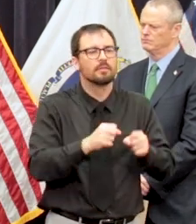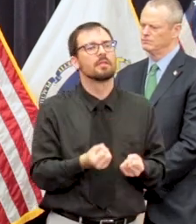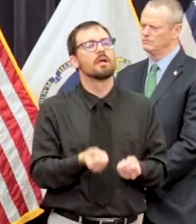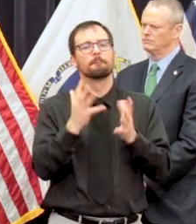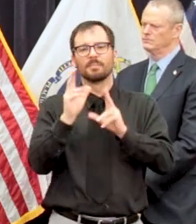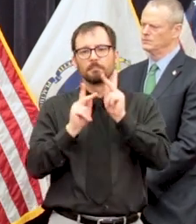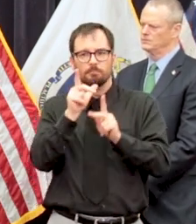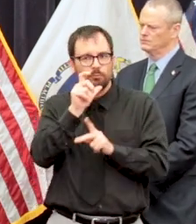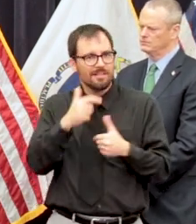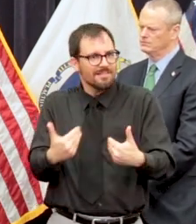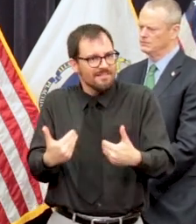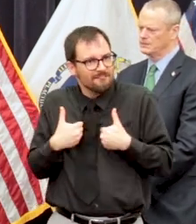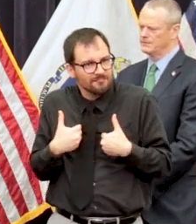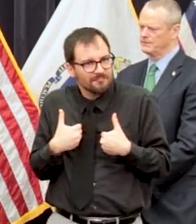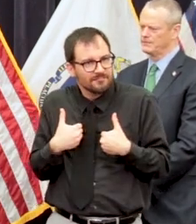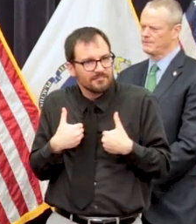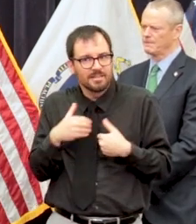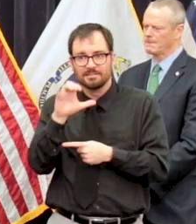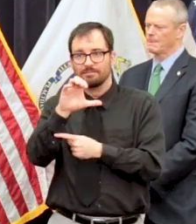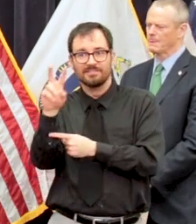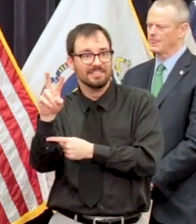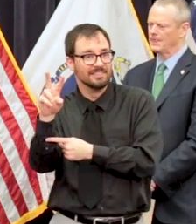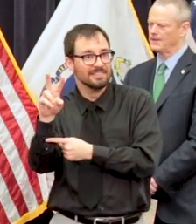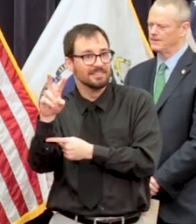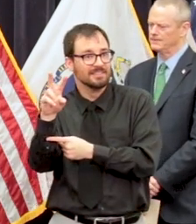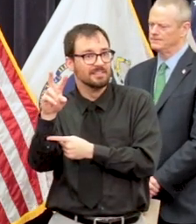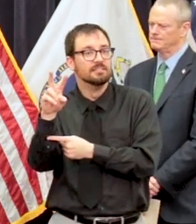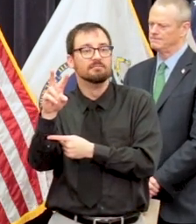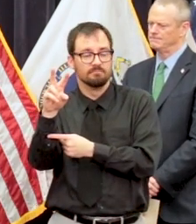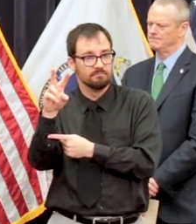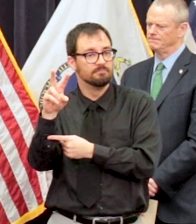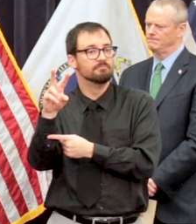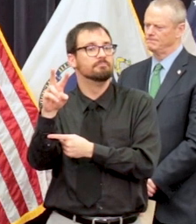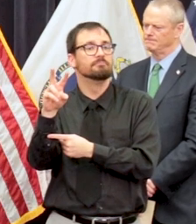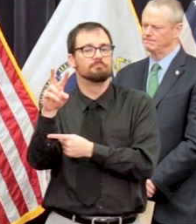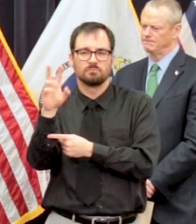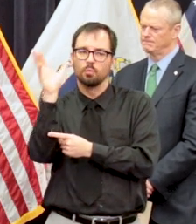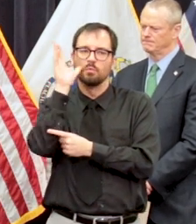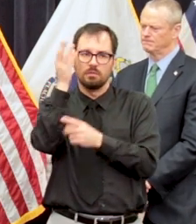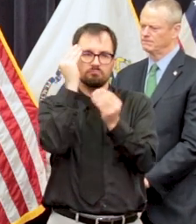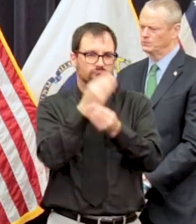will coincide with our weekly updates to self-quarantine monitoring data.